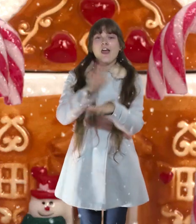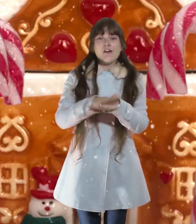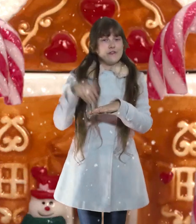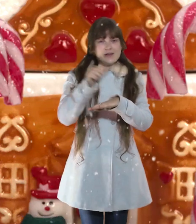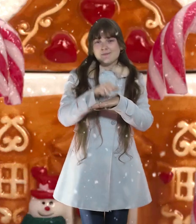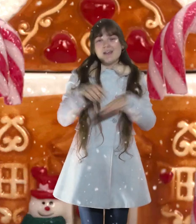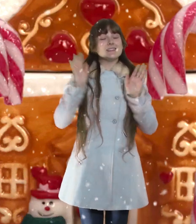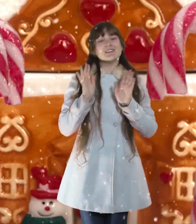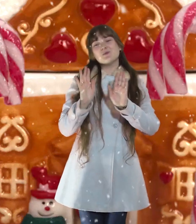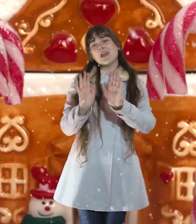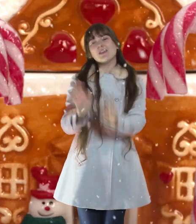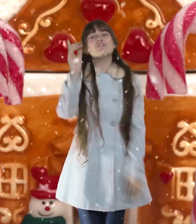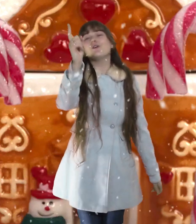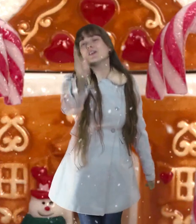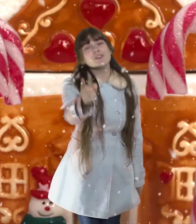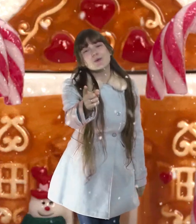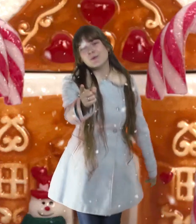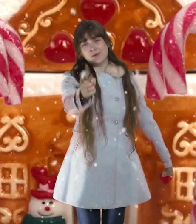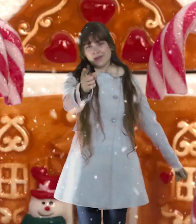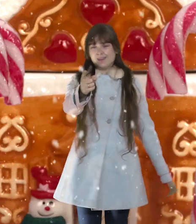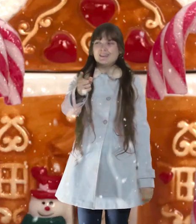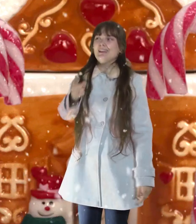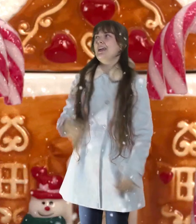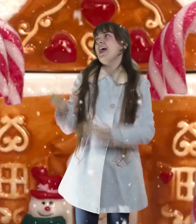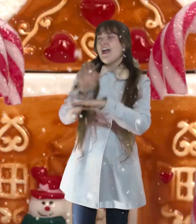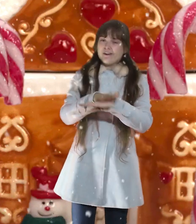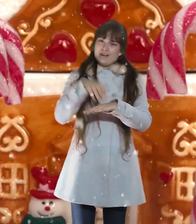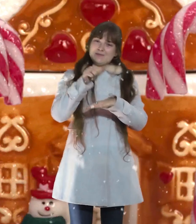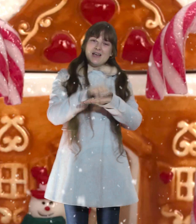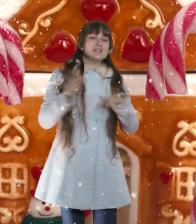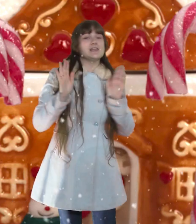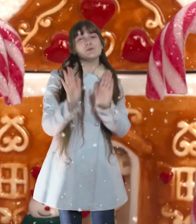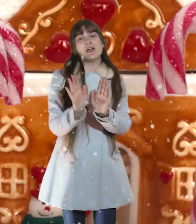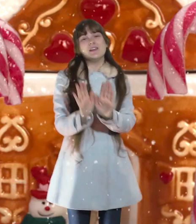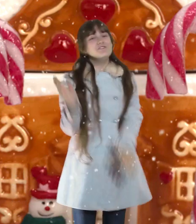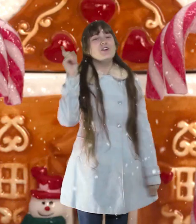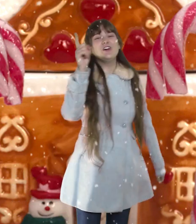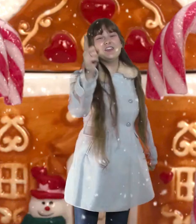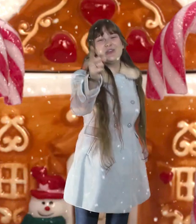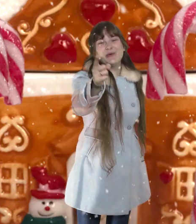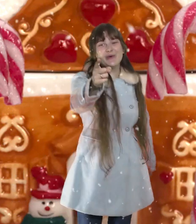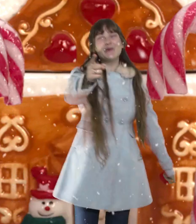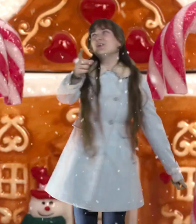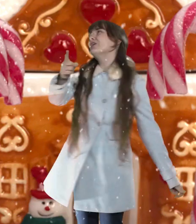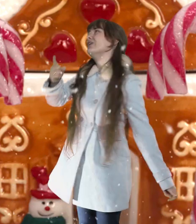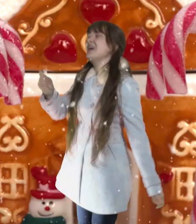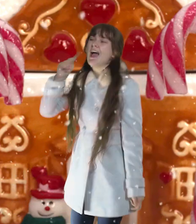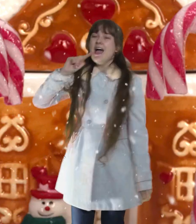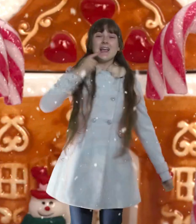Christmas is waiting for you. Christmas is waiting for you. Oh,